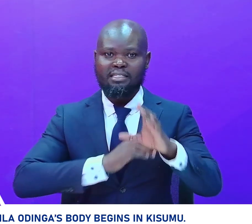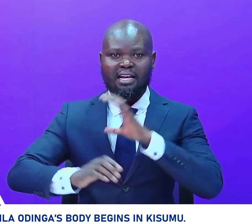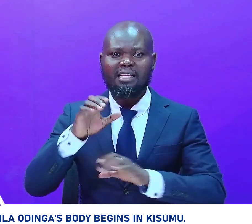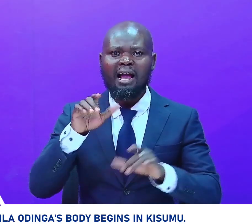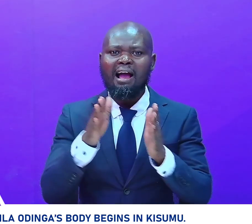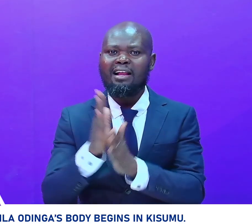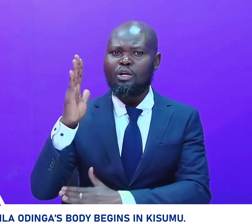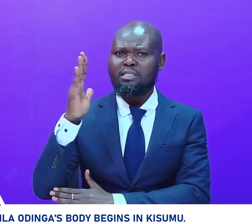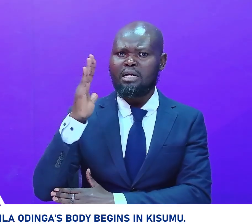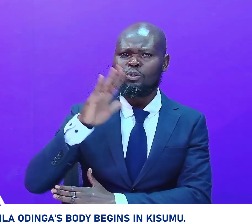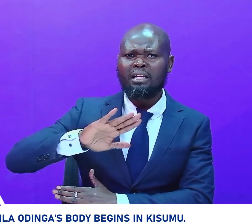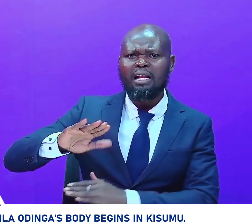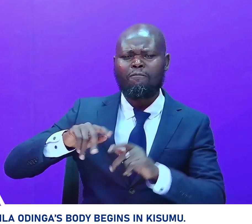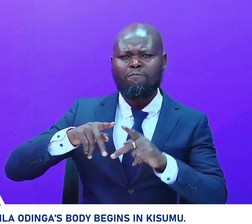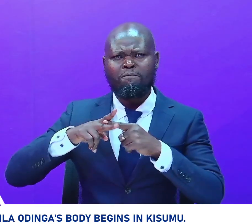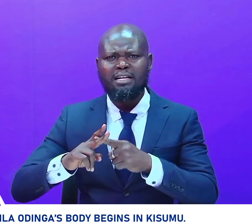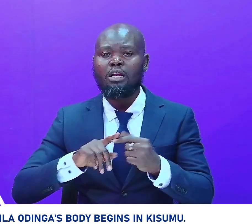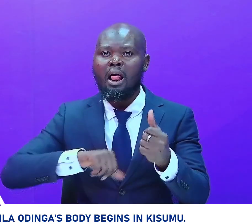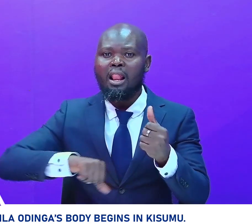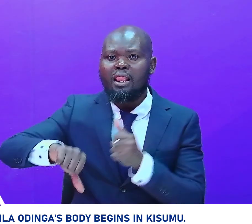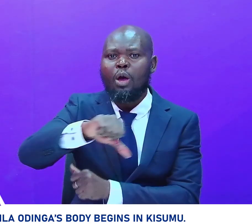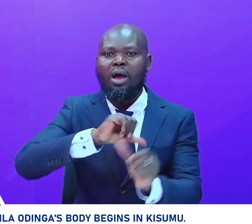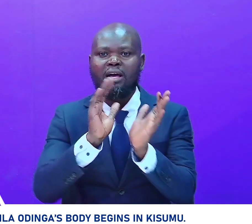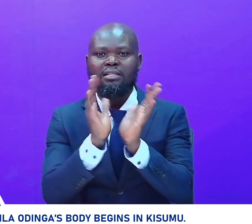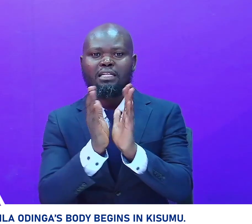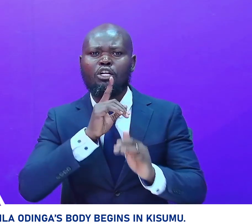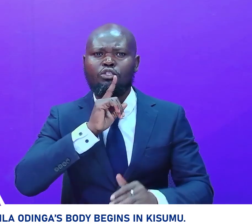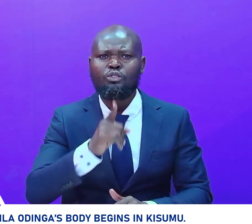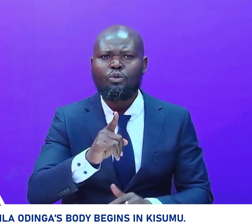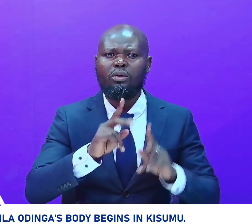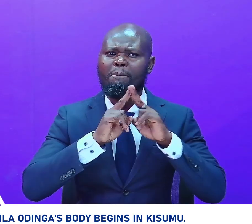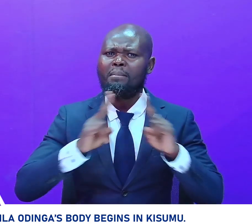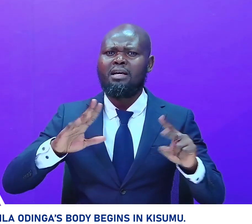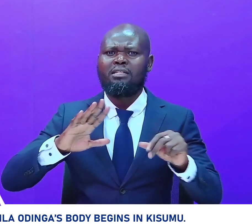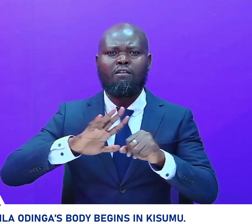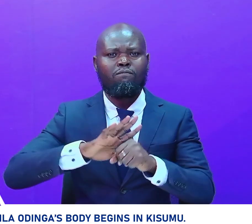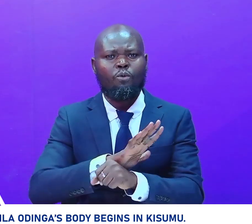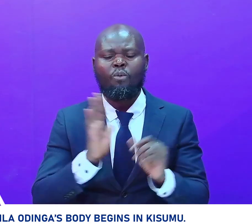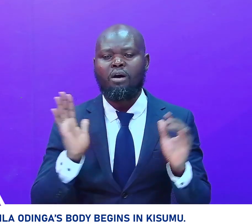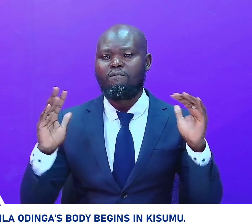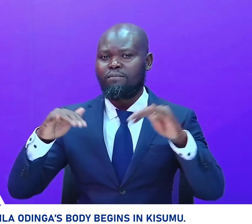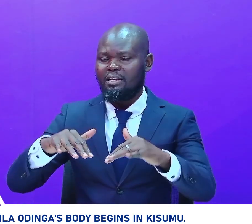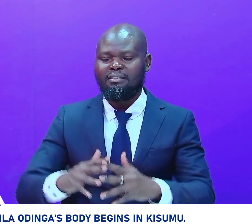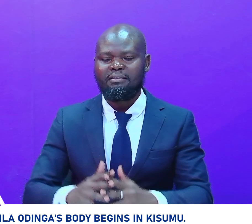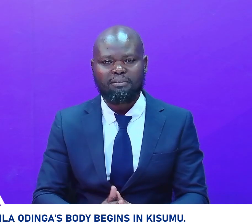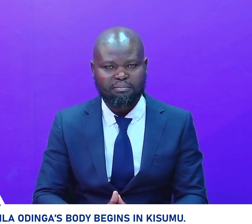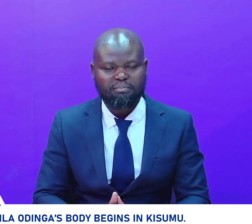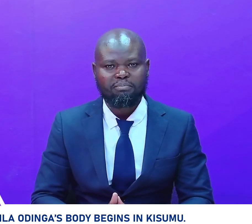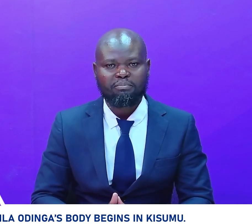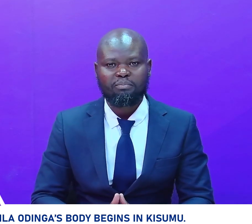alike. Security remains tight around the stadium to ensure peaceful and dignified events.